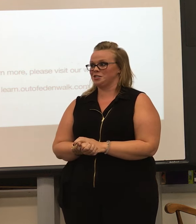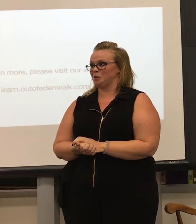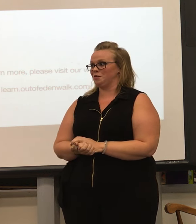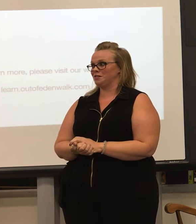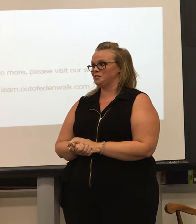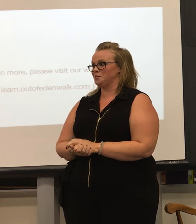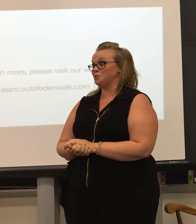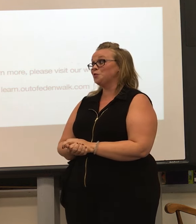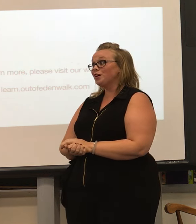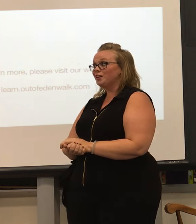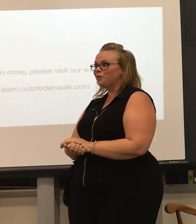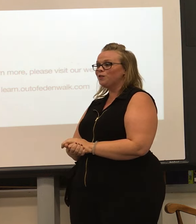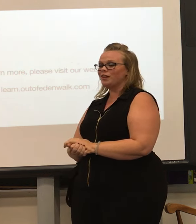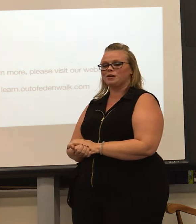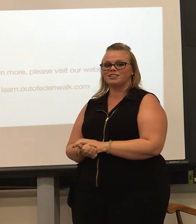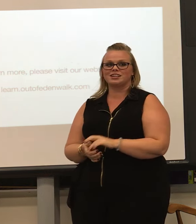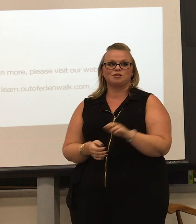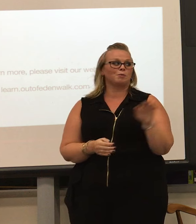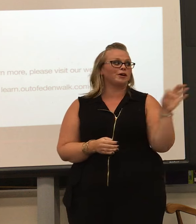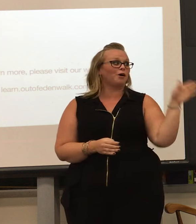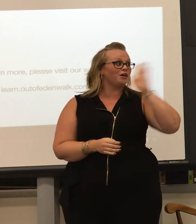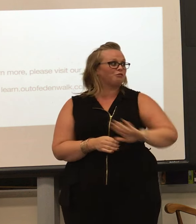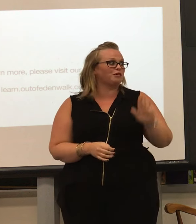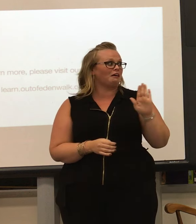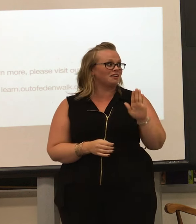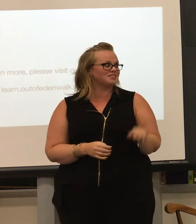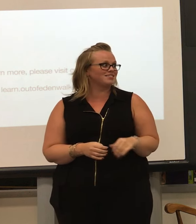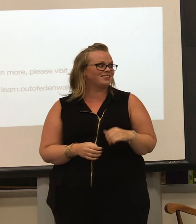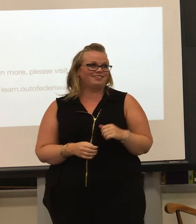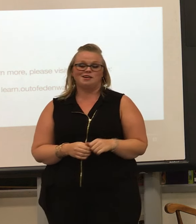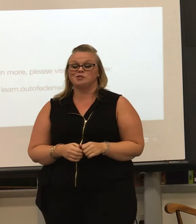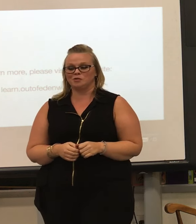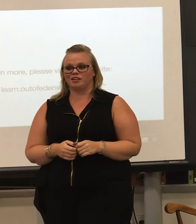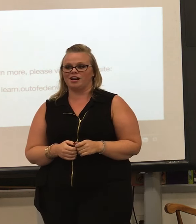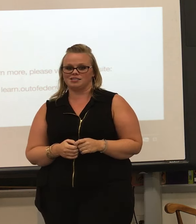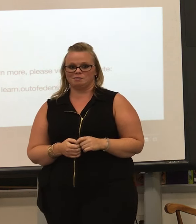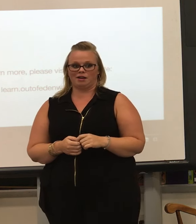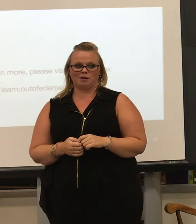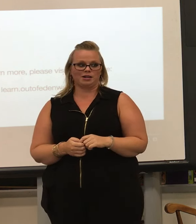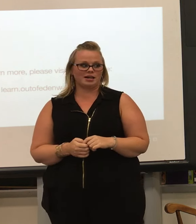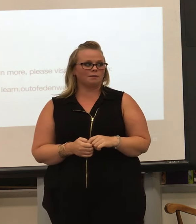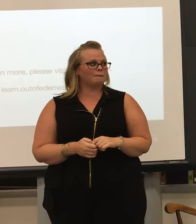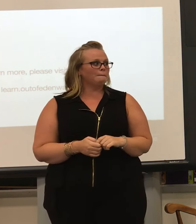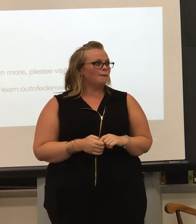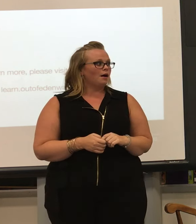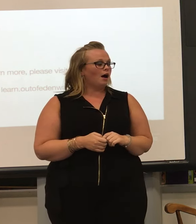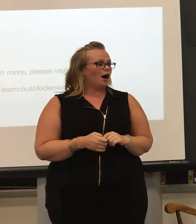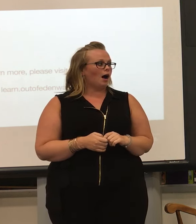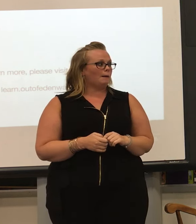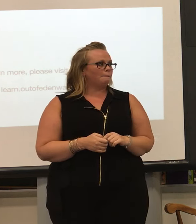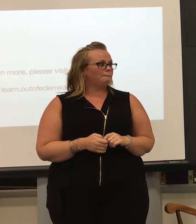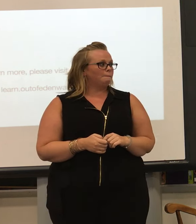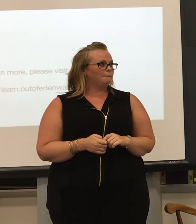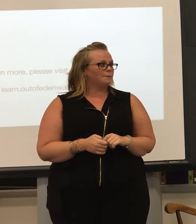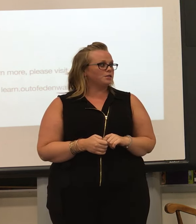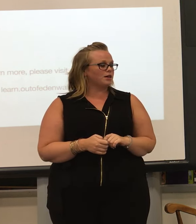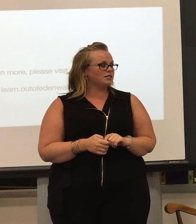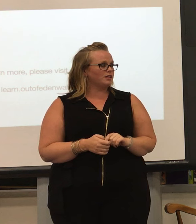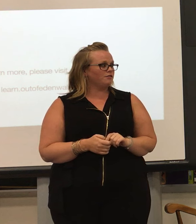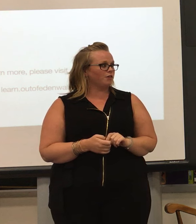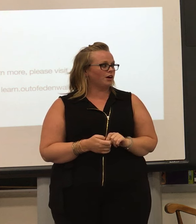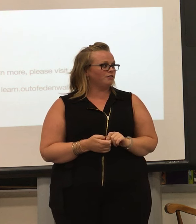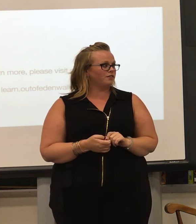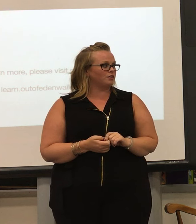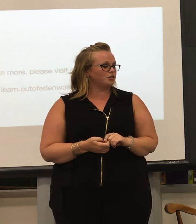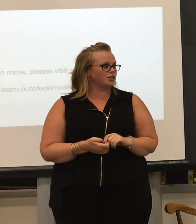STEAM teacher gets to come with us. So it's really cool that we get to incorporate all three things. Yeah. It's really awesome how that worked out. So